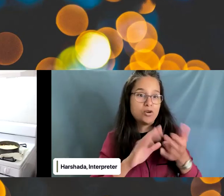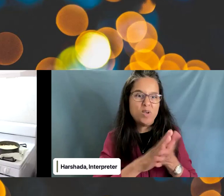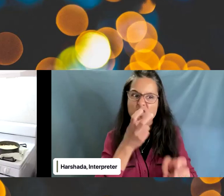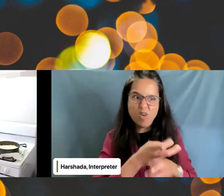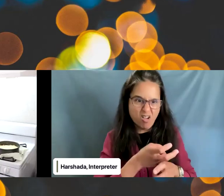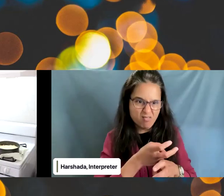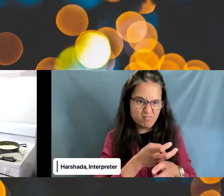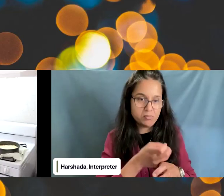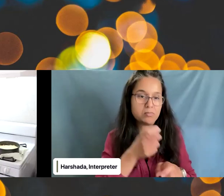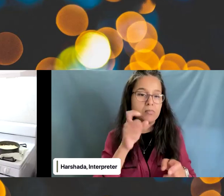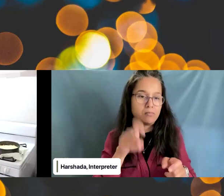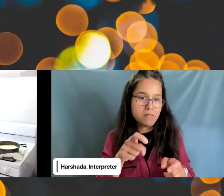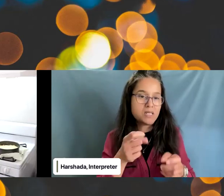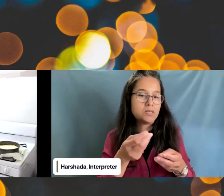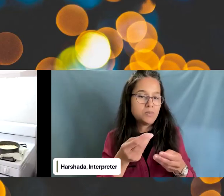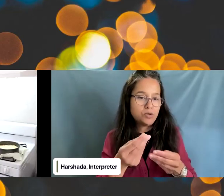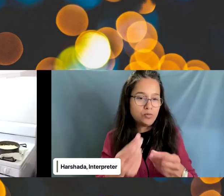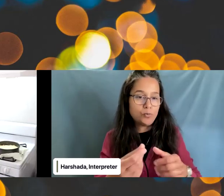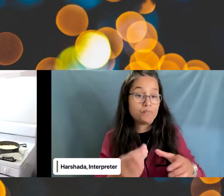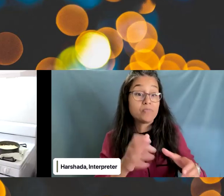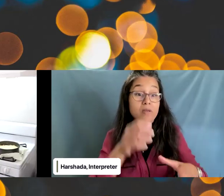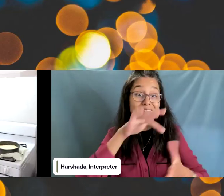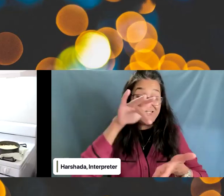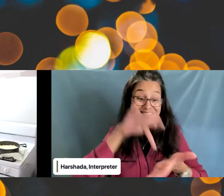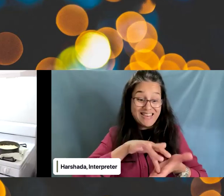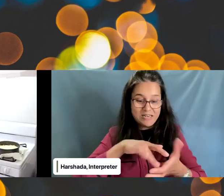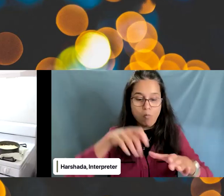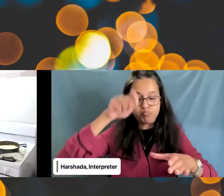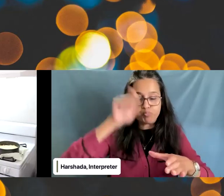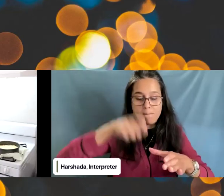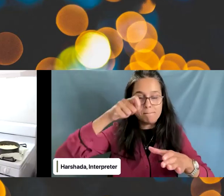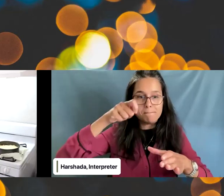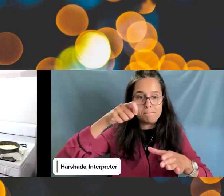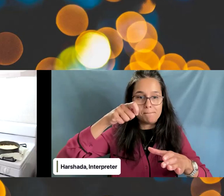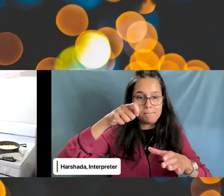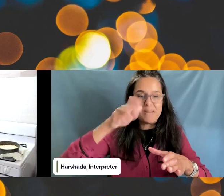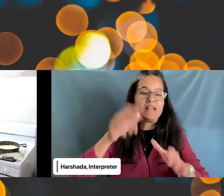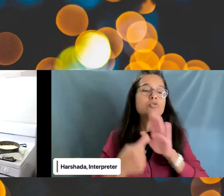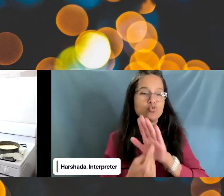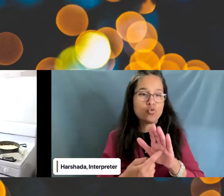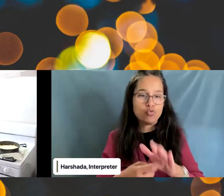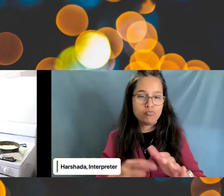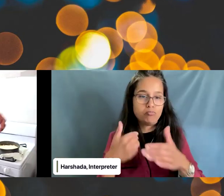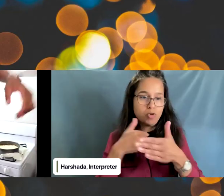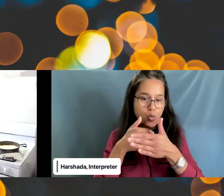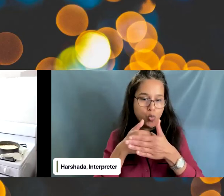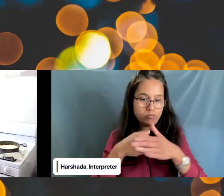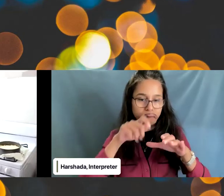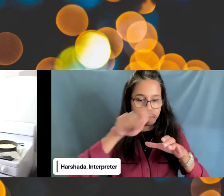Basically, put some right in the middle. Let me zoom in so you can see it.